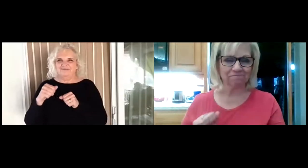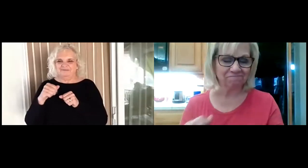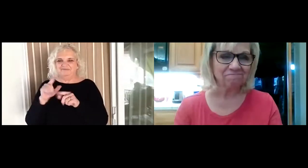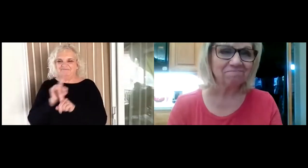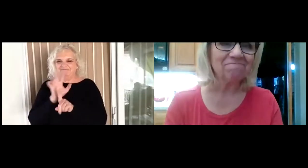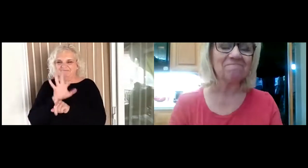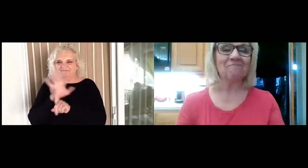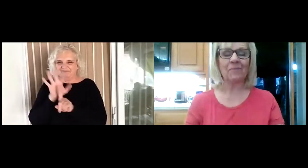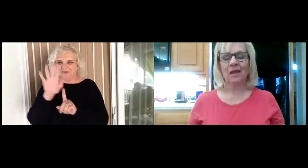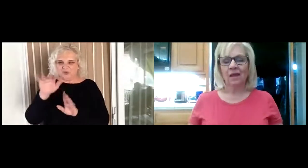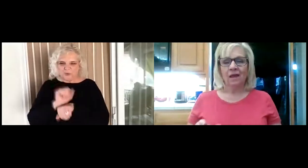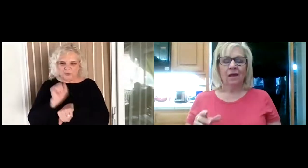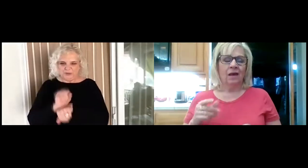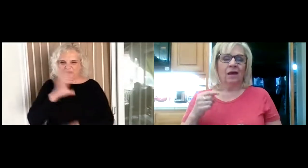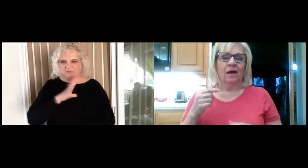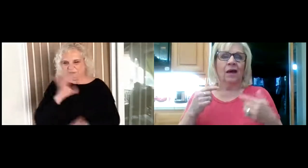work.